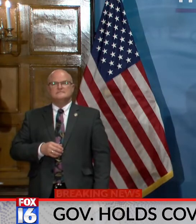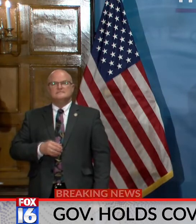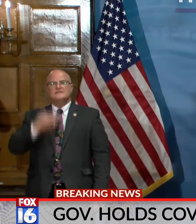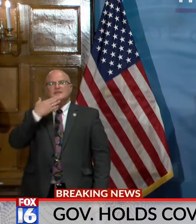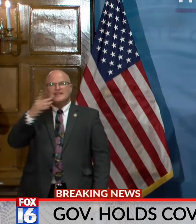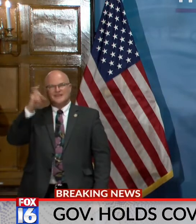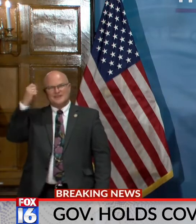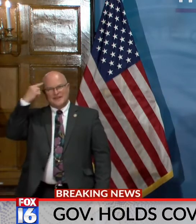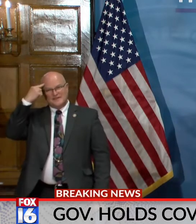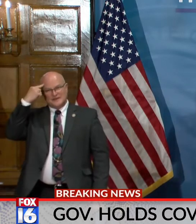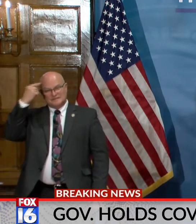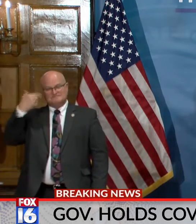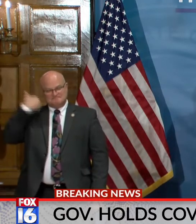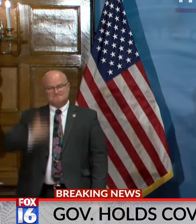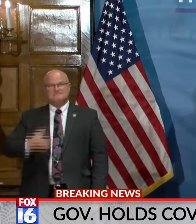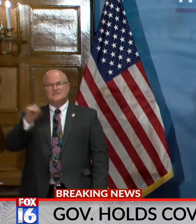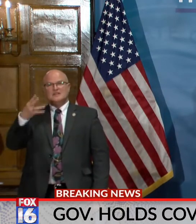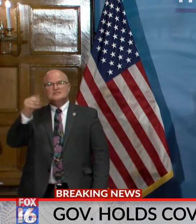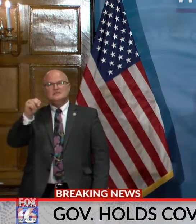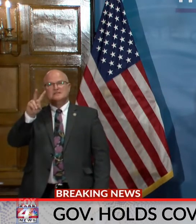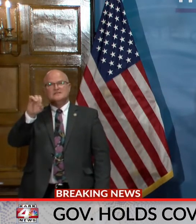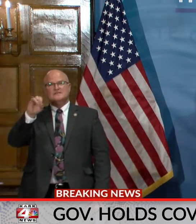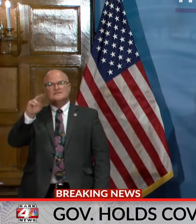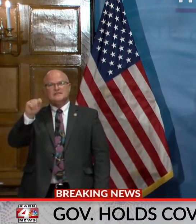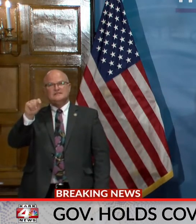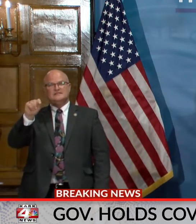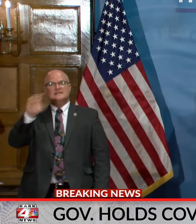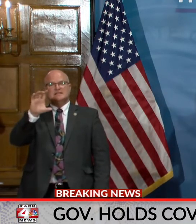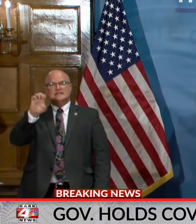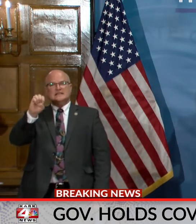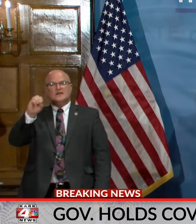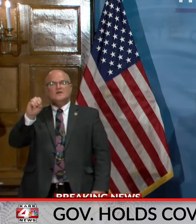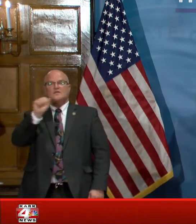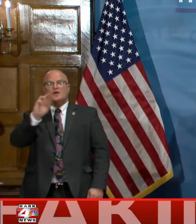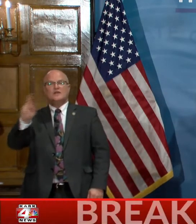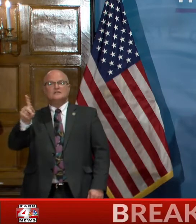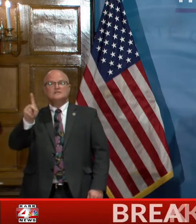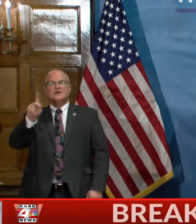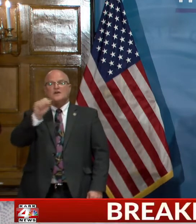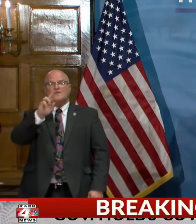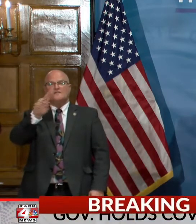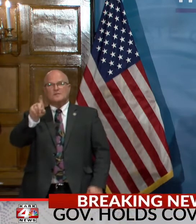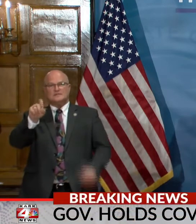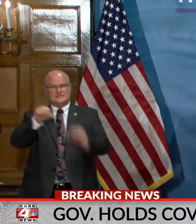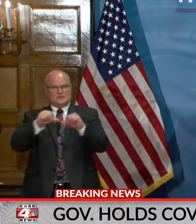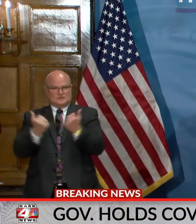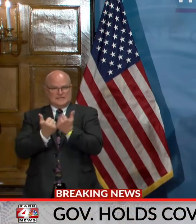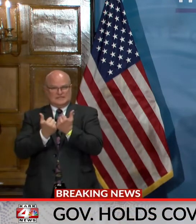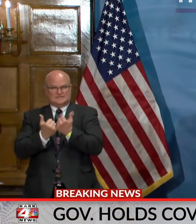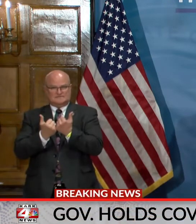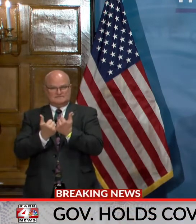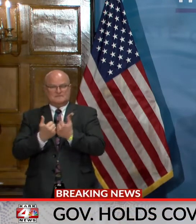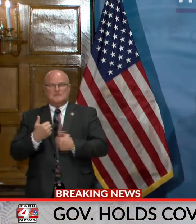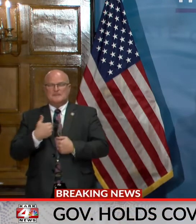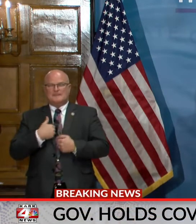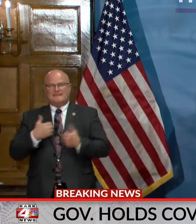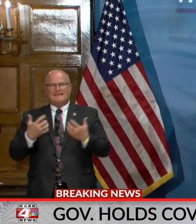Thank you, Governor. I'm John Vinson, CEO of the Arkansas Pharmacists Association. Want to